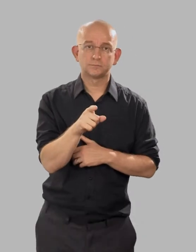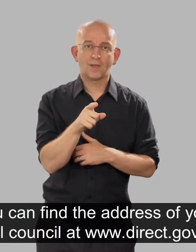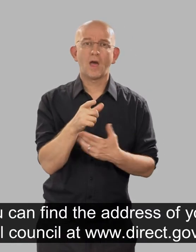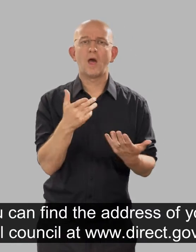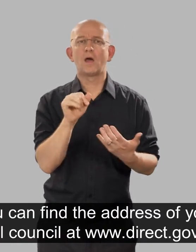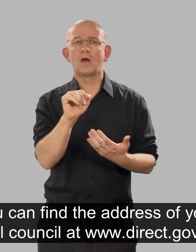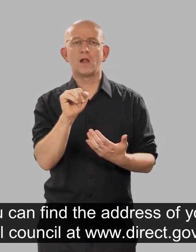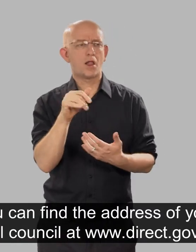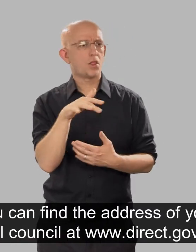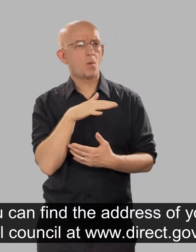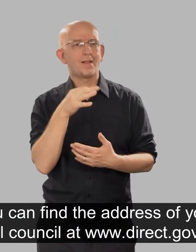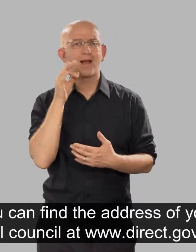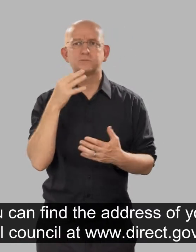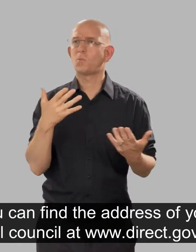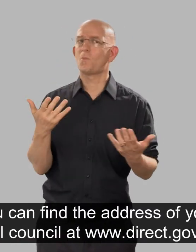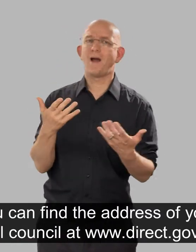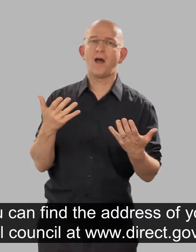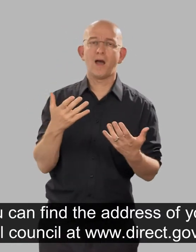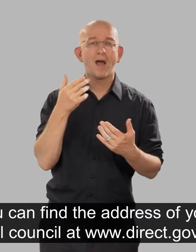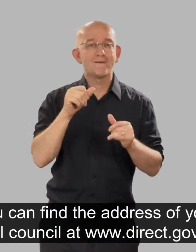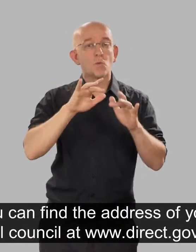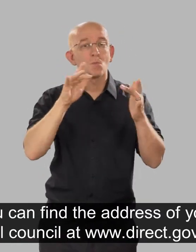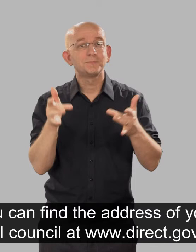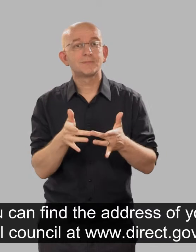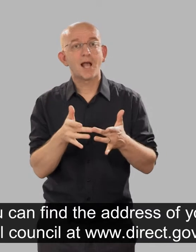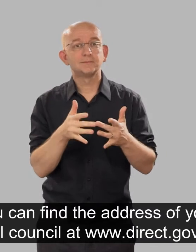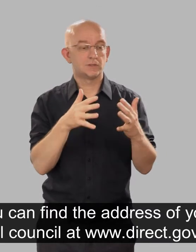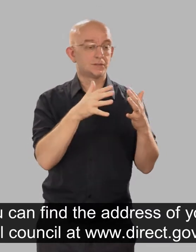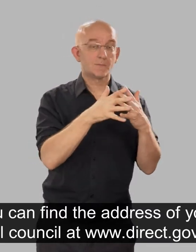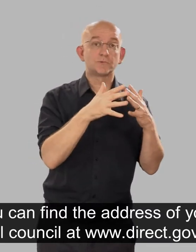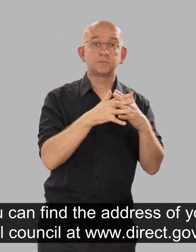You can find the address of your local council at